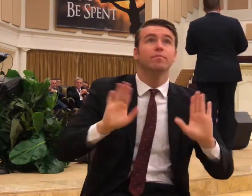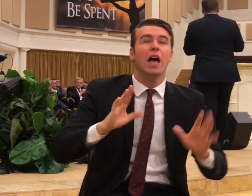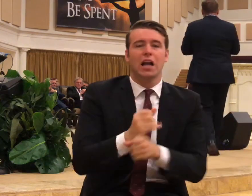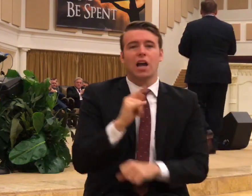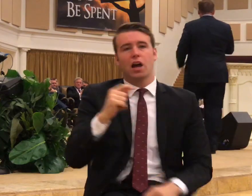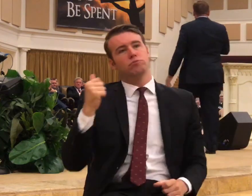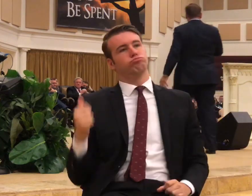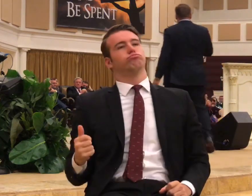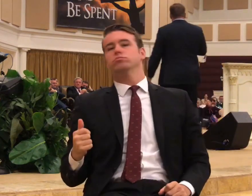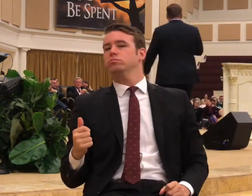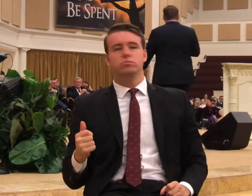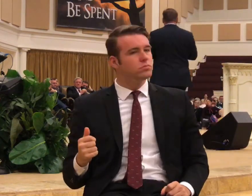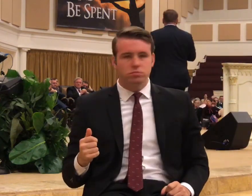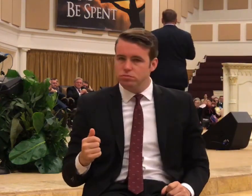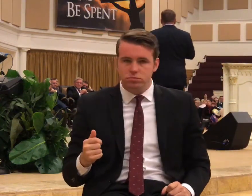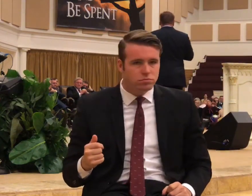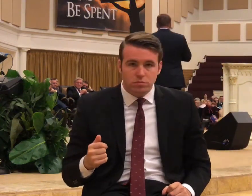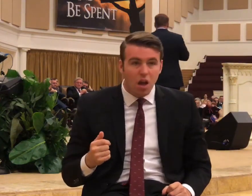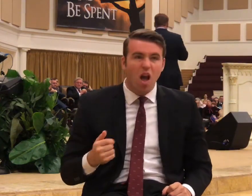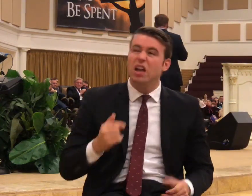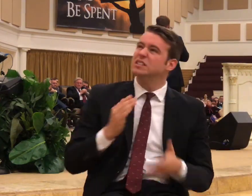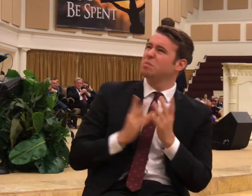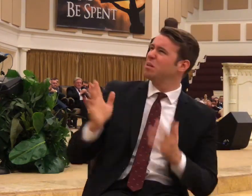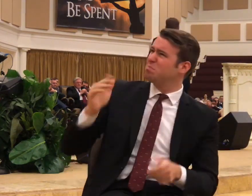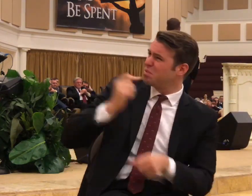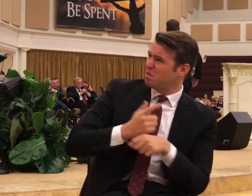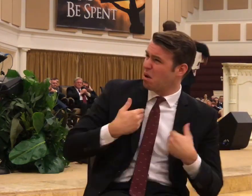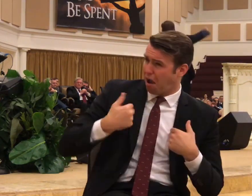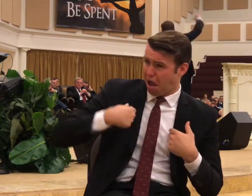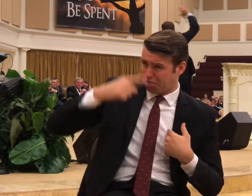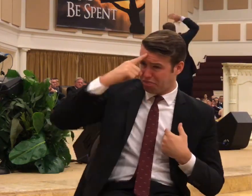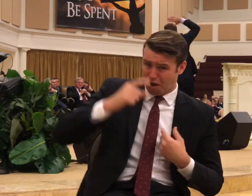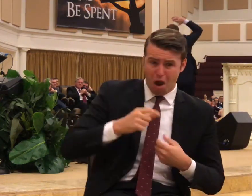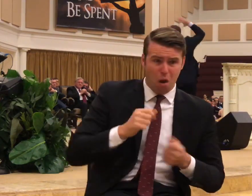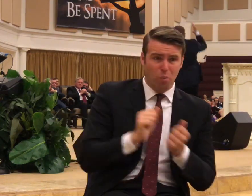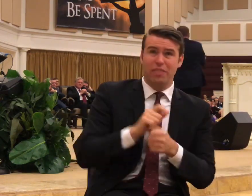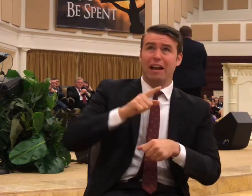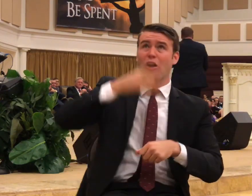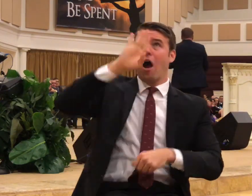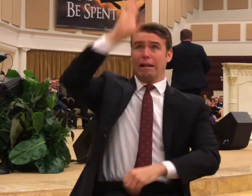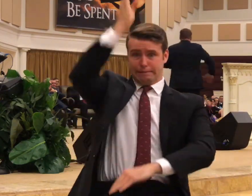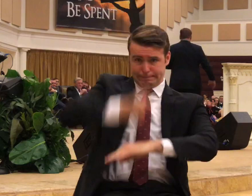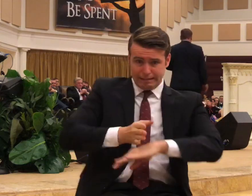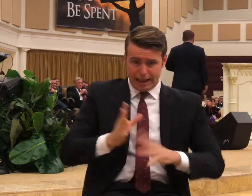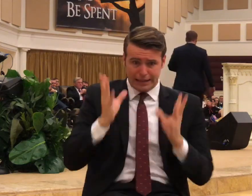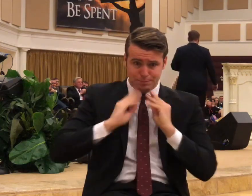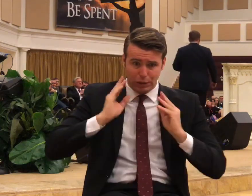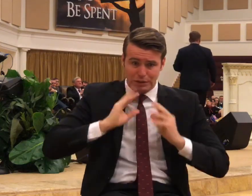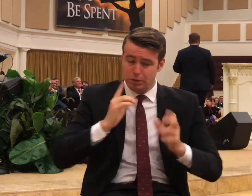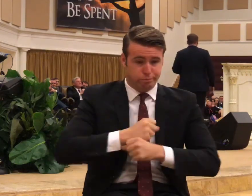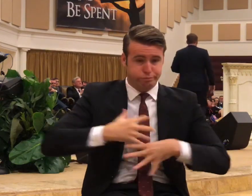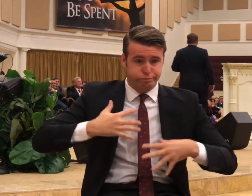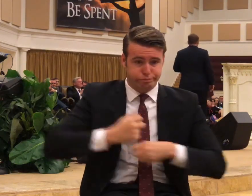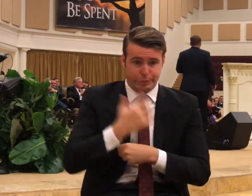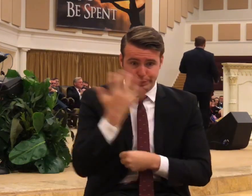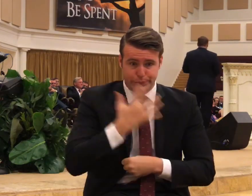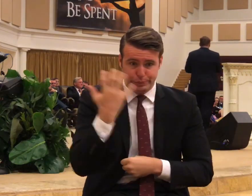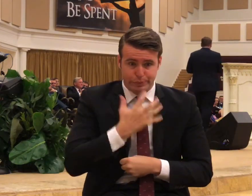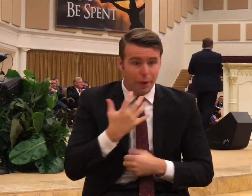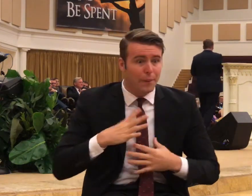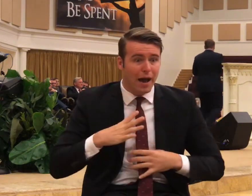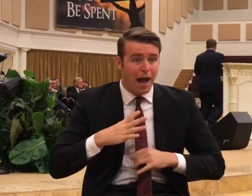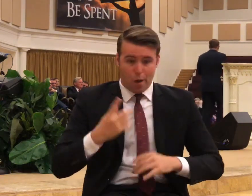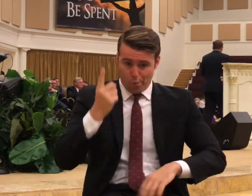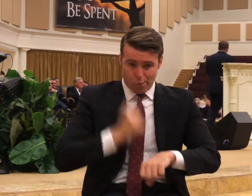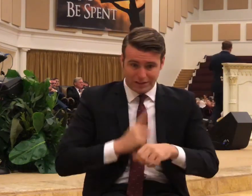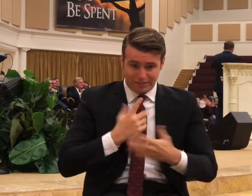Well, Brother Young, I thought that this was all done through spiritual formation with a chirological explosion. You're right. But